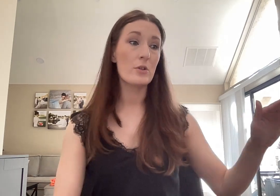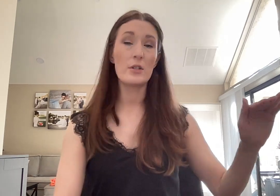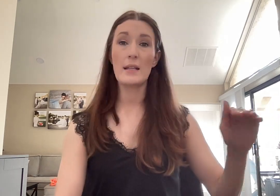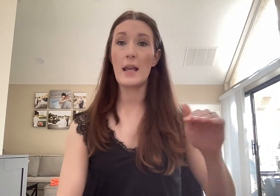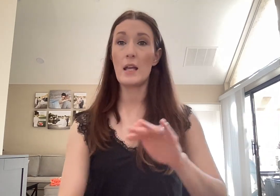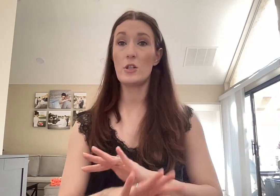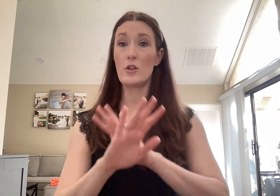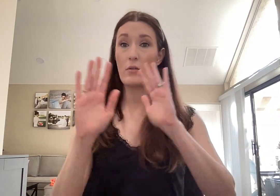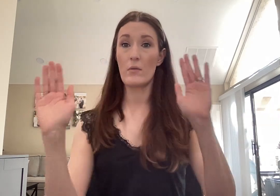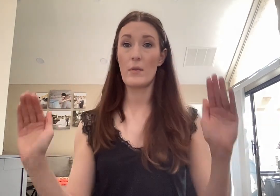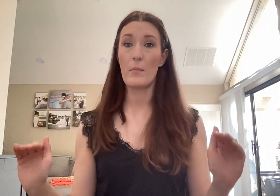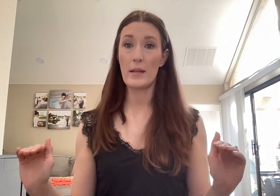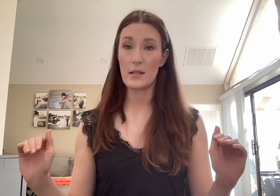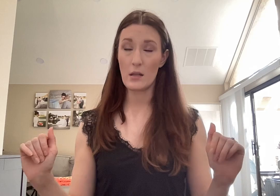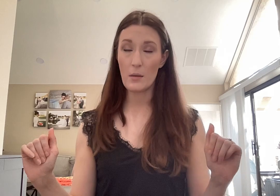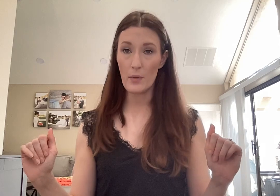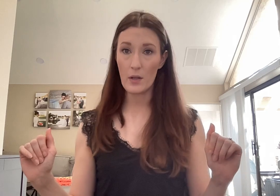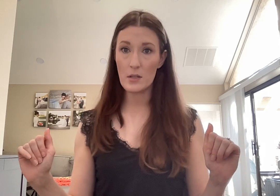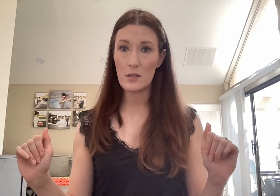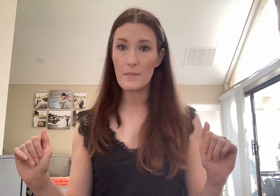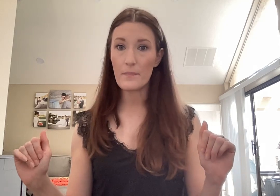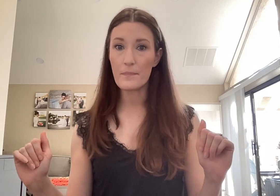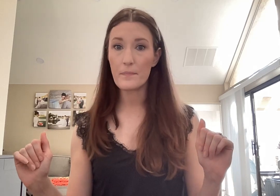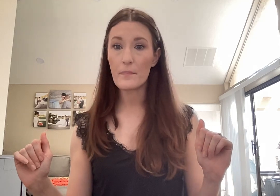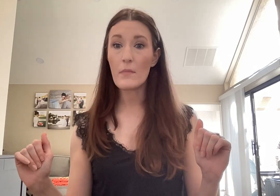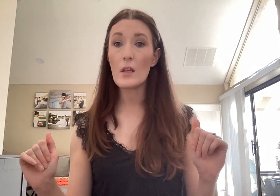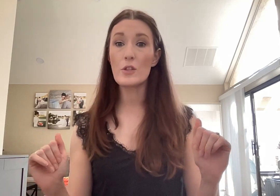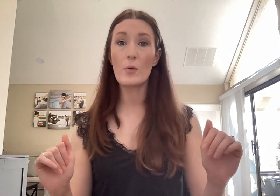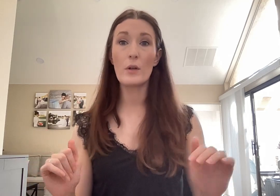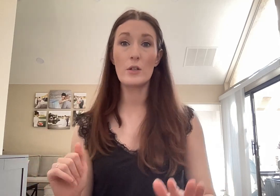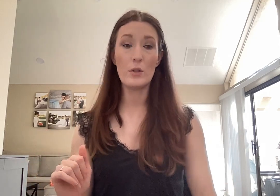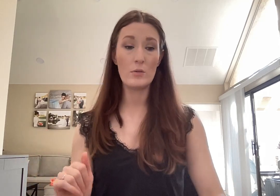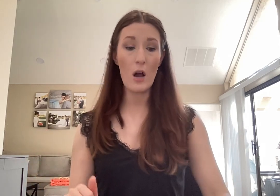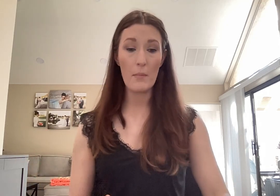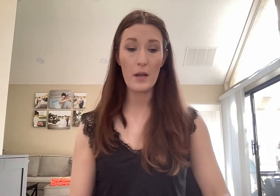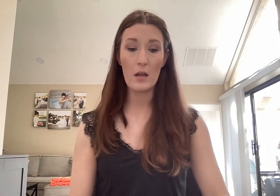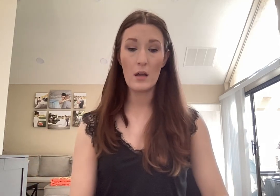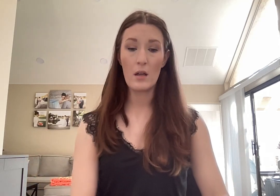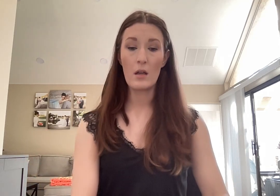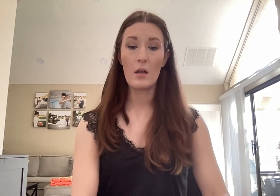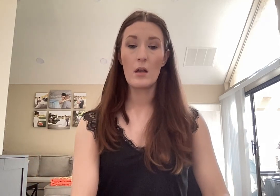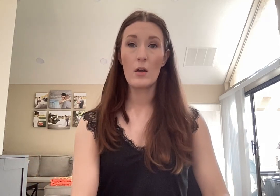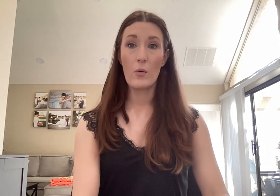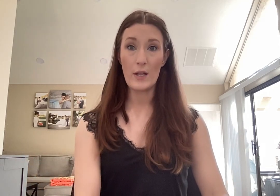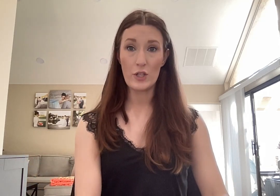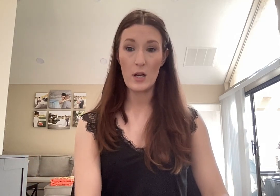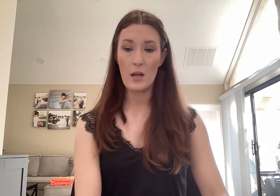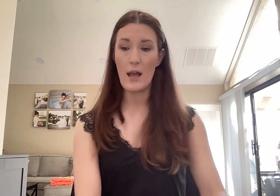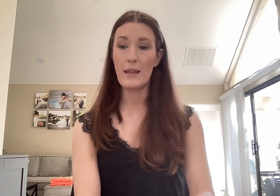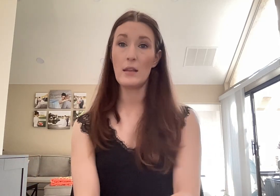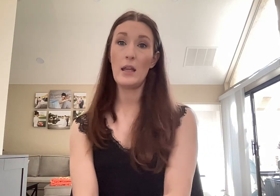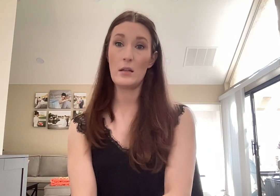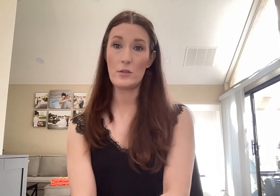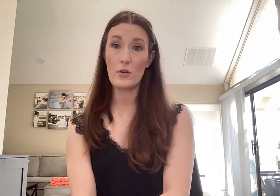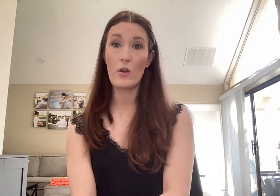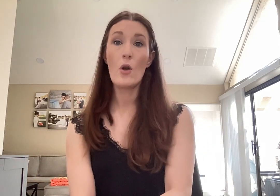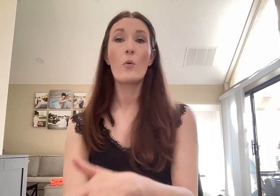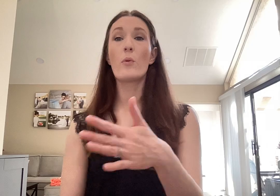just saying in general, the best-selling books. So we're going to do topic, question, and then the answer. We're